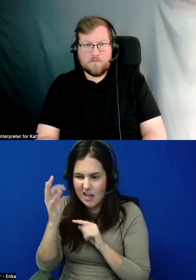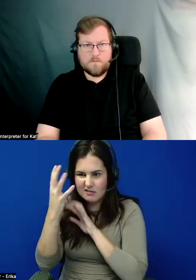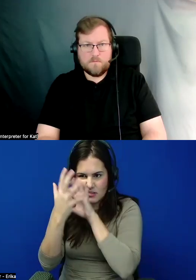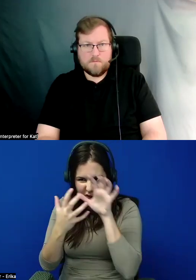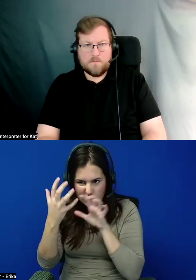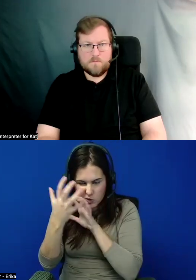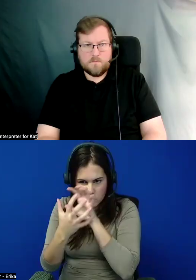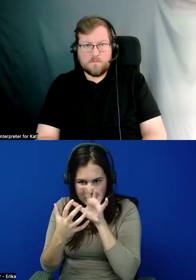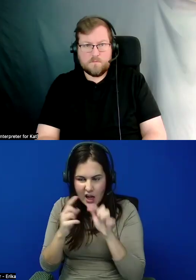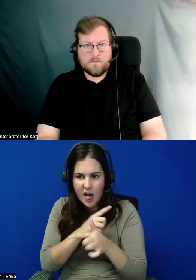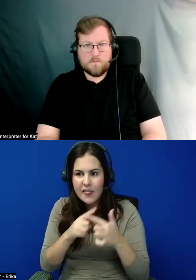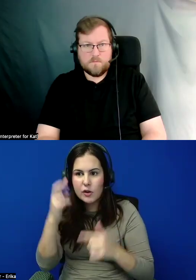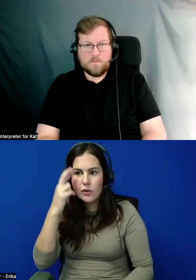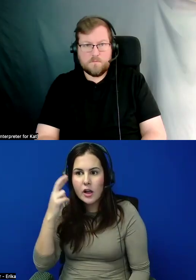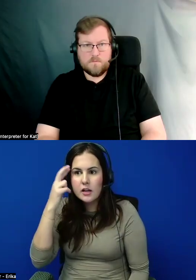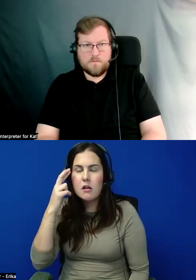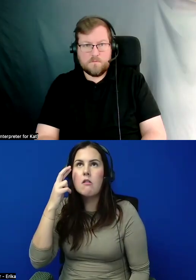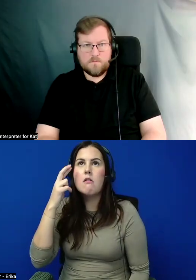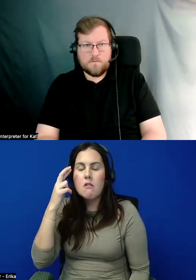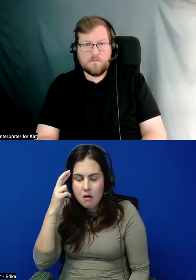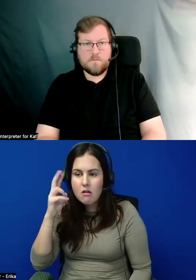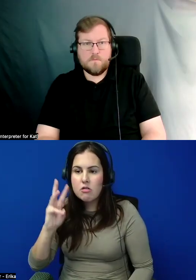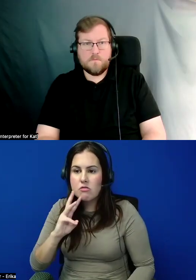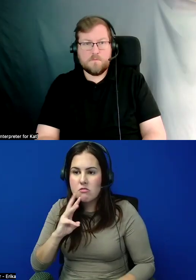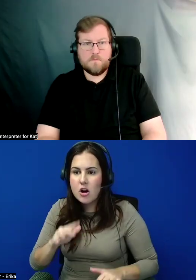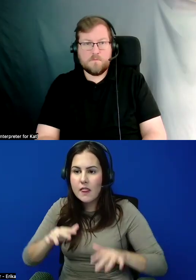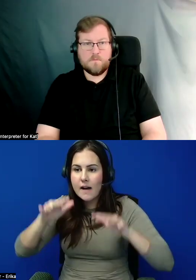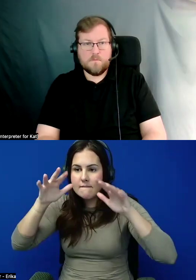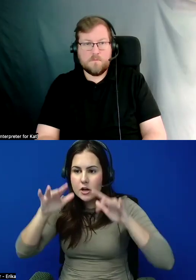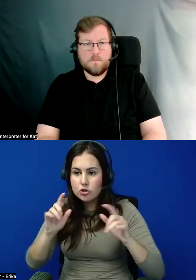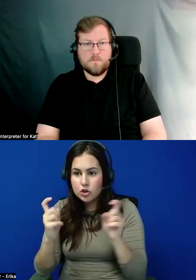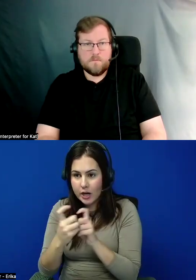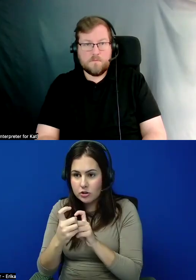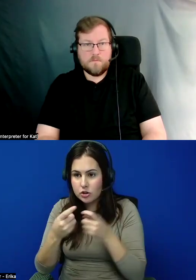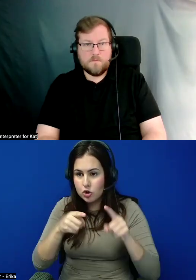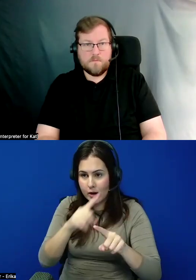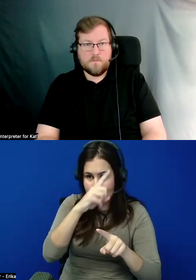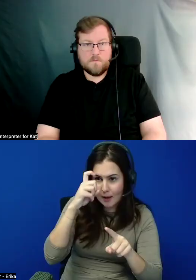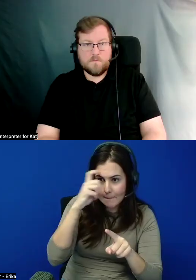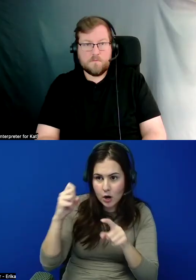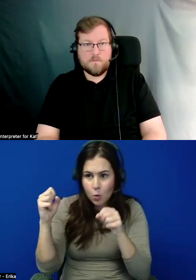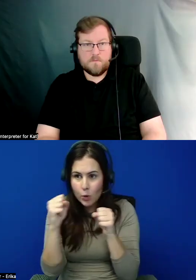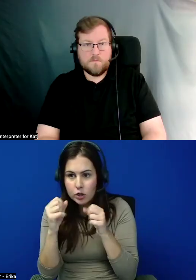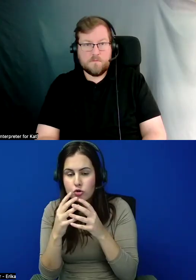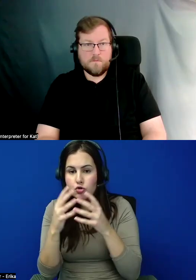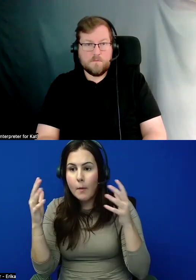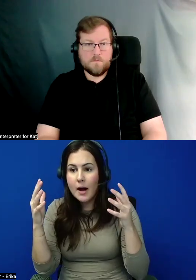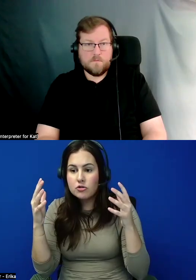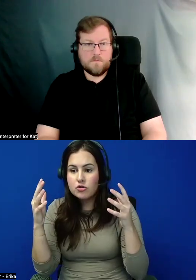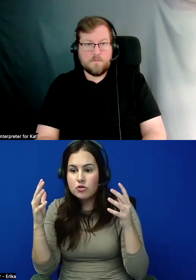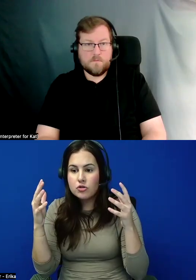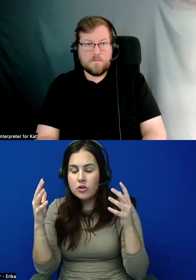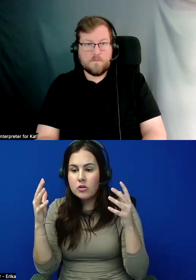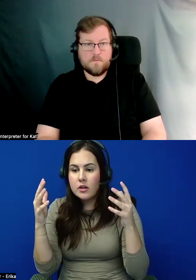I realized that what it is the river, the water level changes between summer and winter so much that it wasn't even on